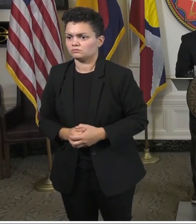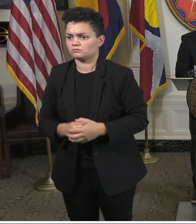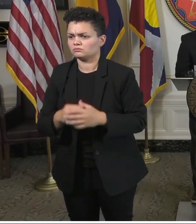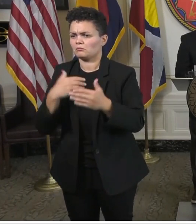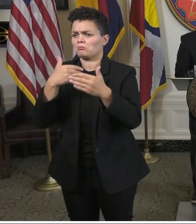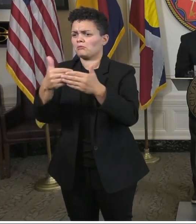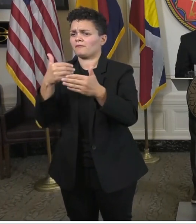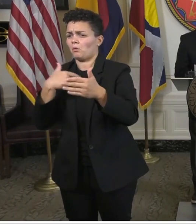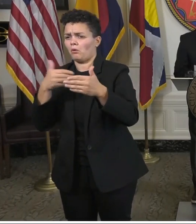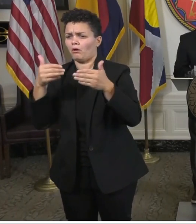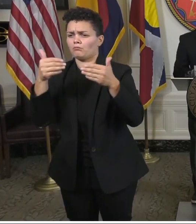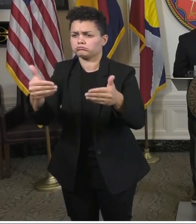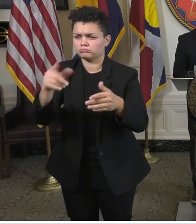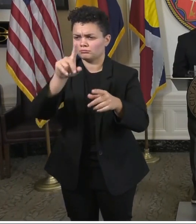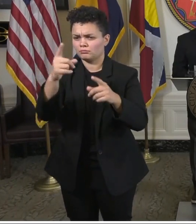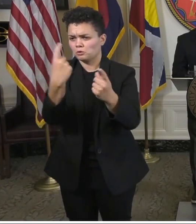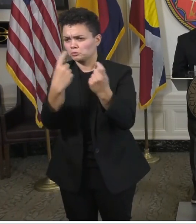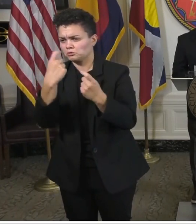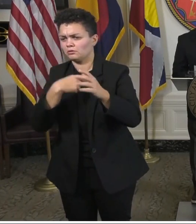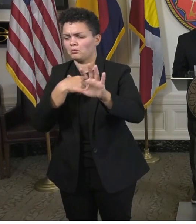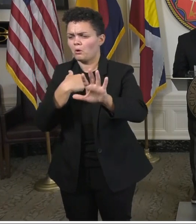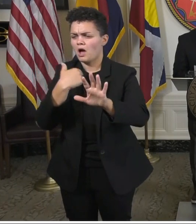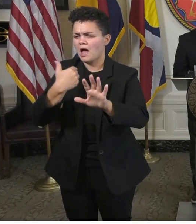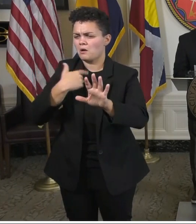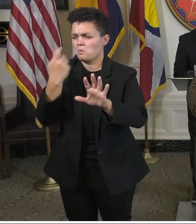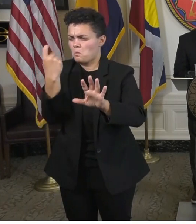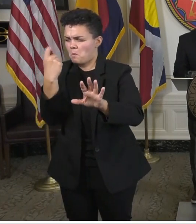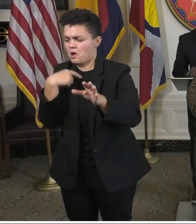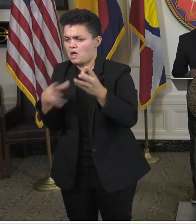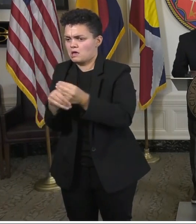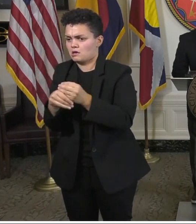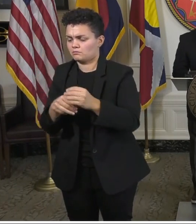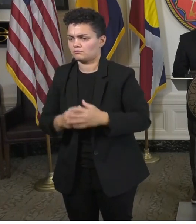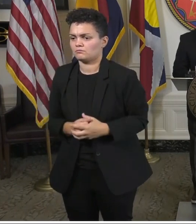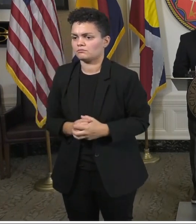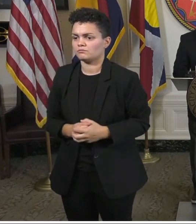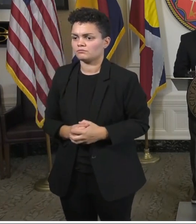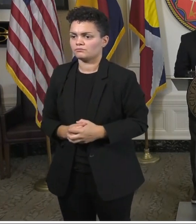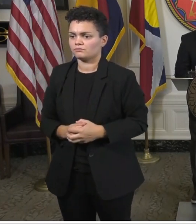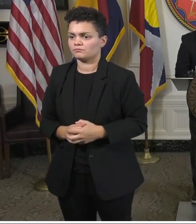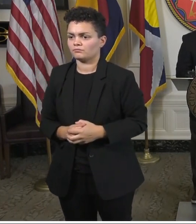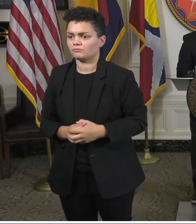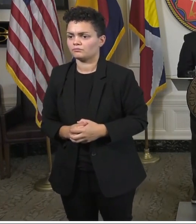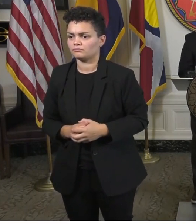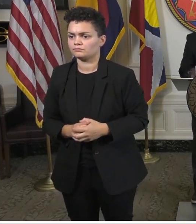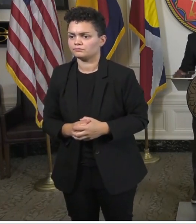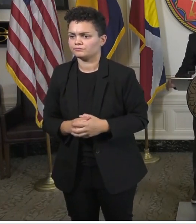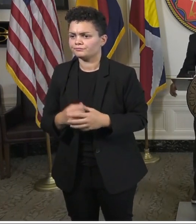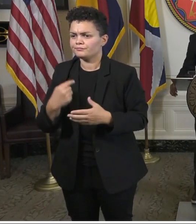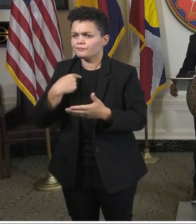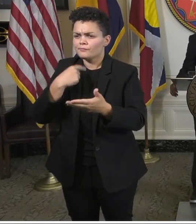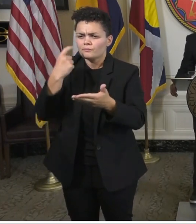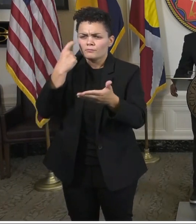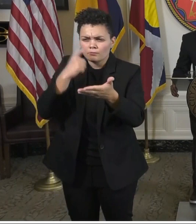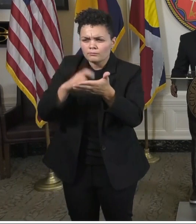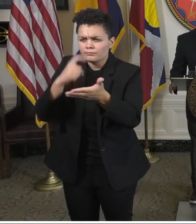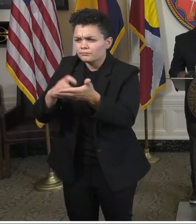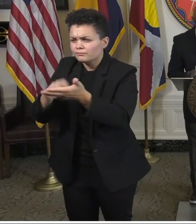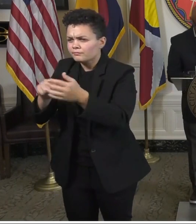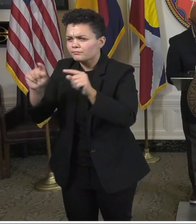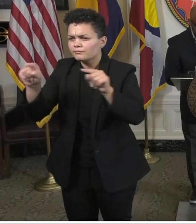Matt or myself, I want to address one issue. I receive a lot of questions about the boards that are up on the city-owned buildings,